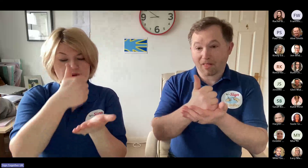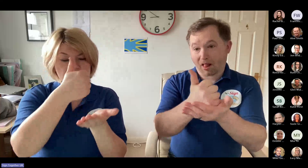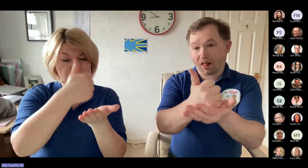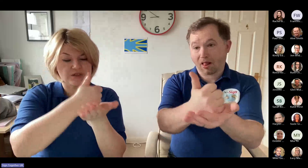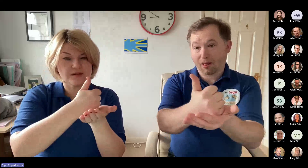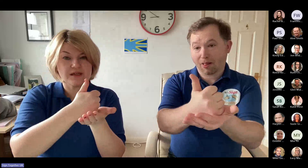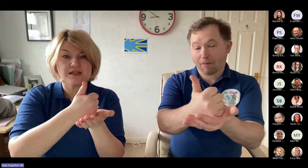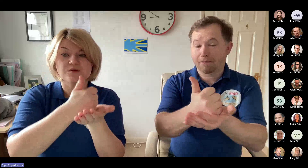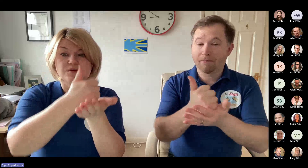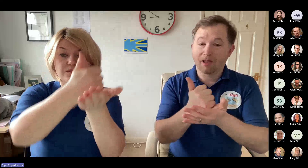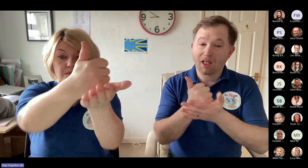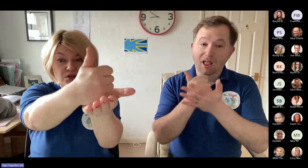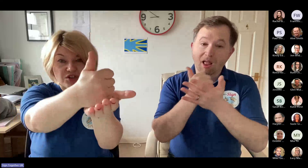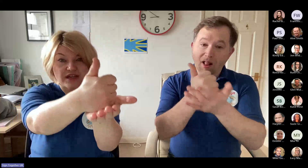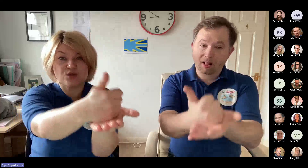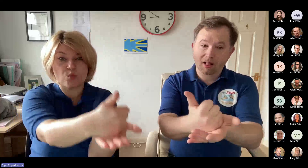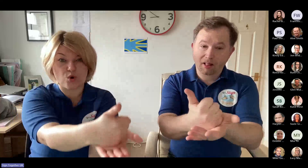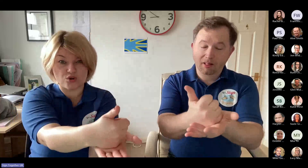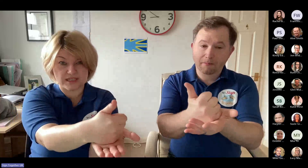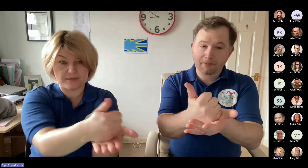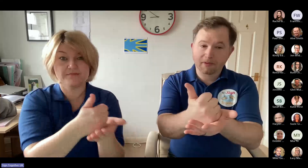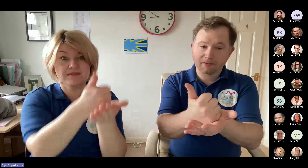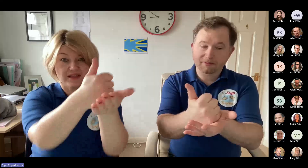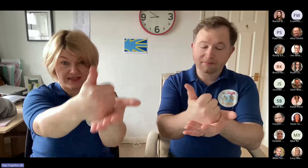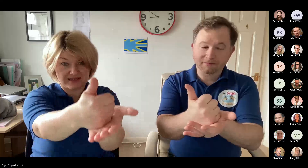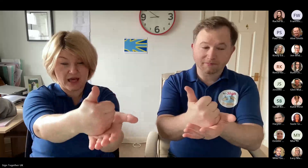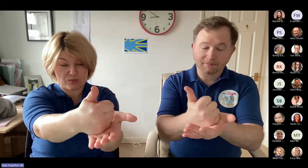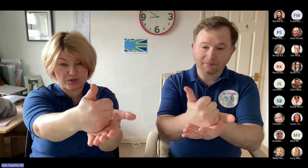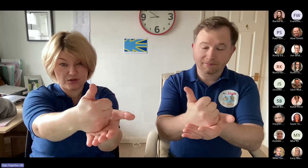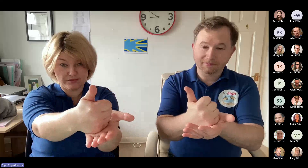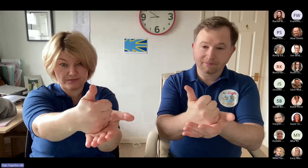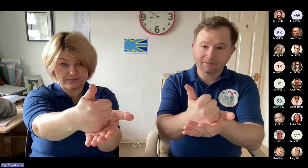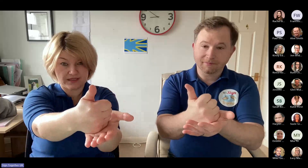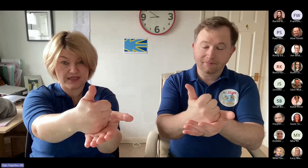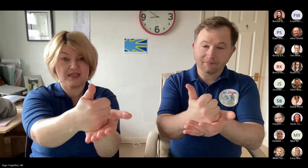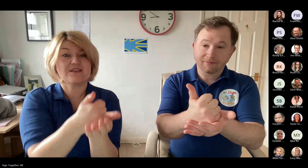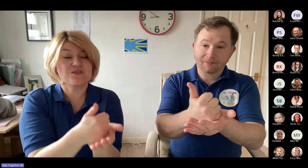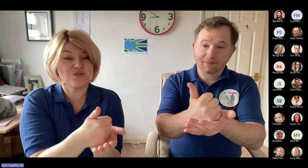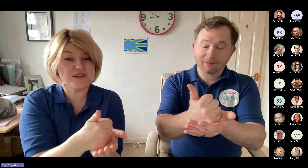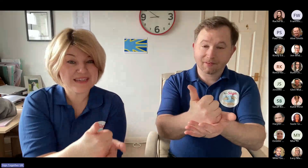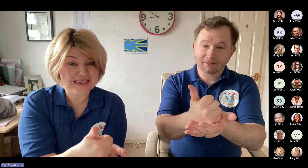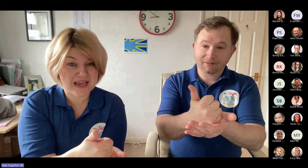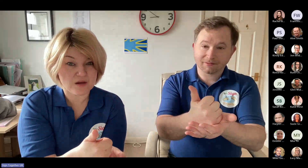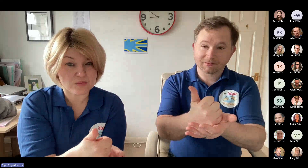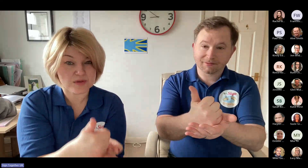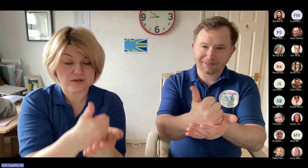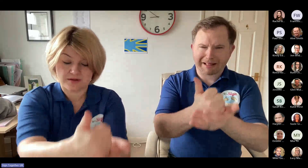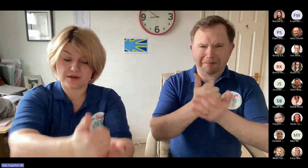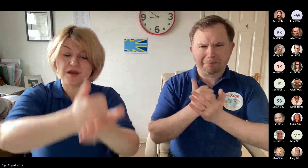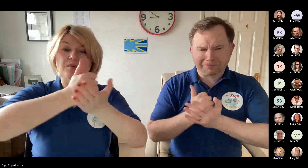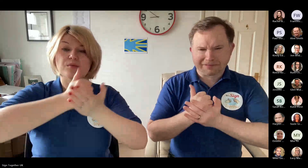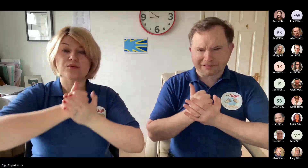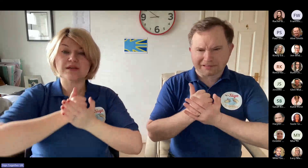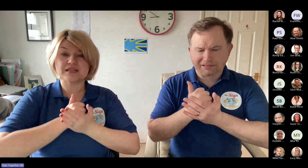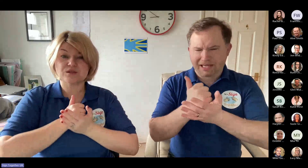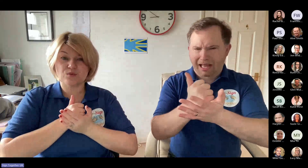what you would do is you would push that towards them. Help you. If you need help, bring it